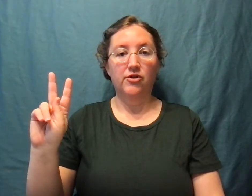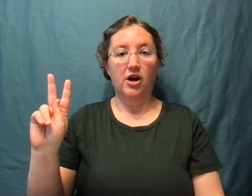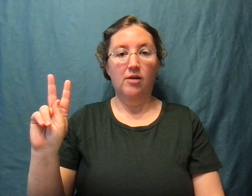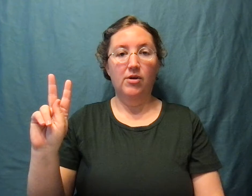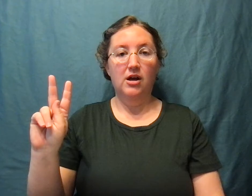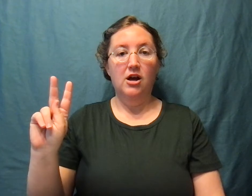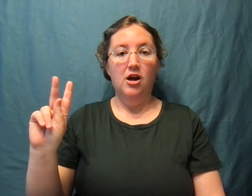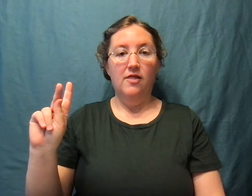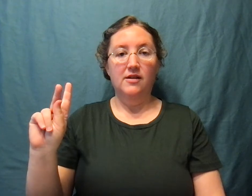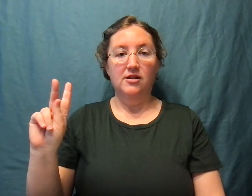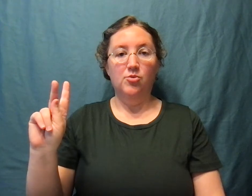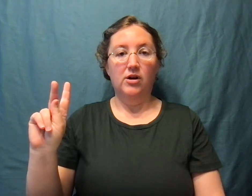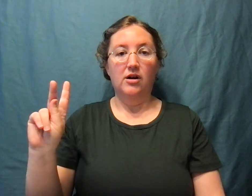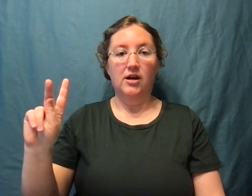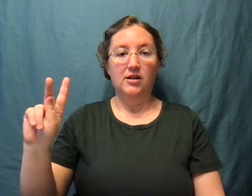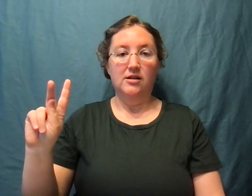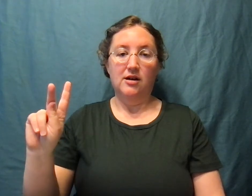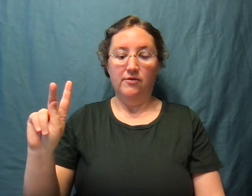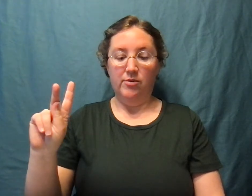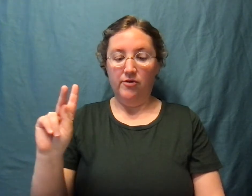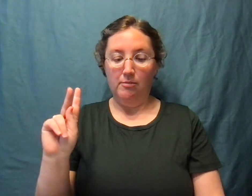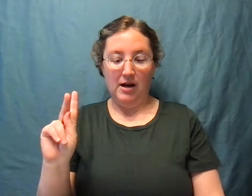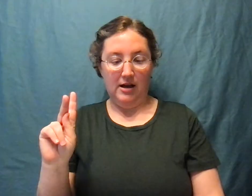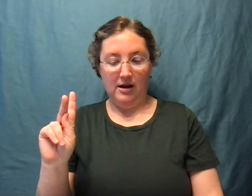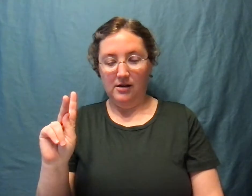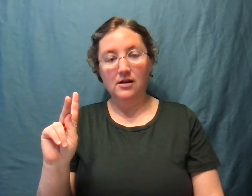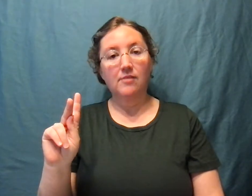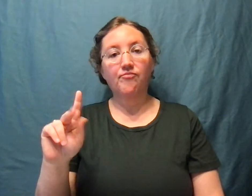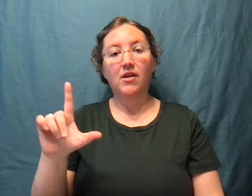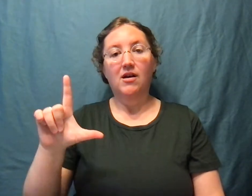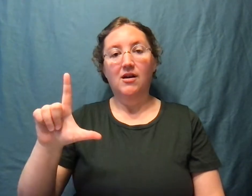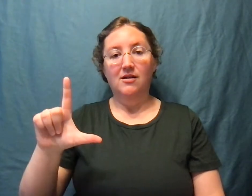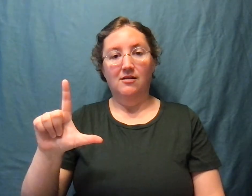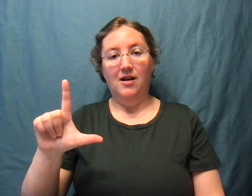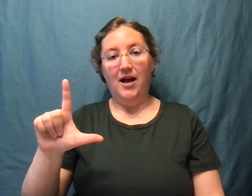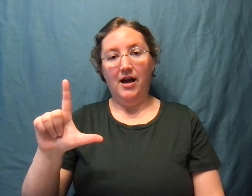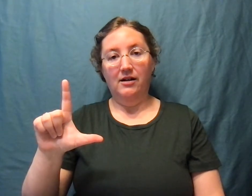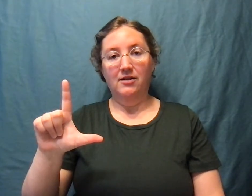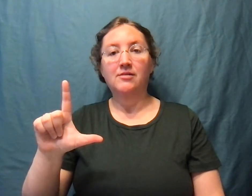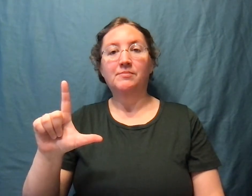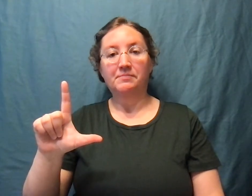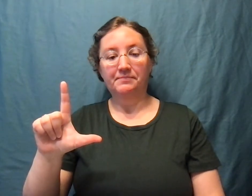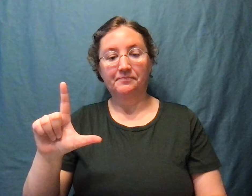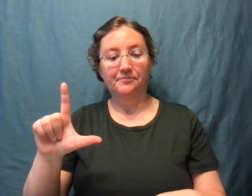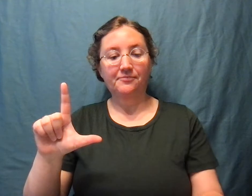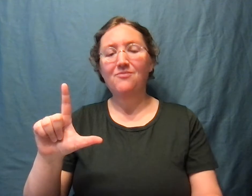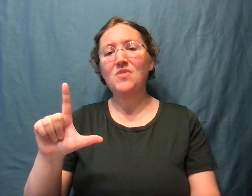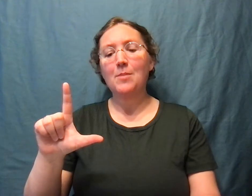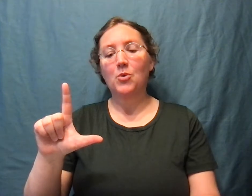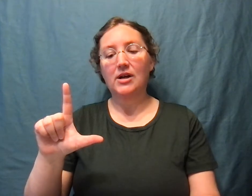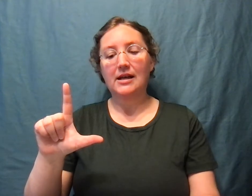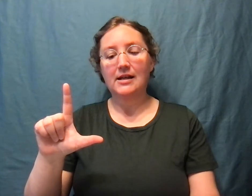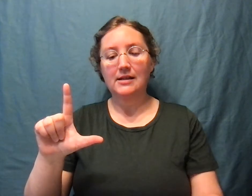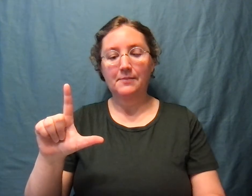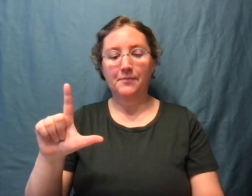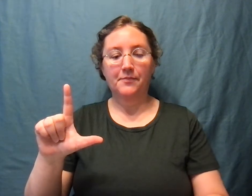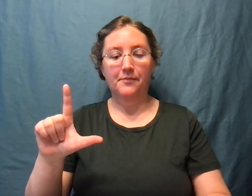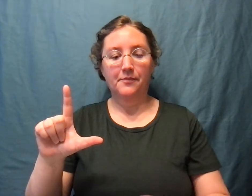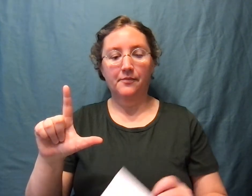up. This is where it is comfortable for my hand. L, pretty easy.